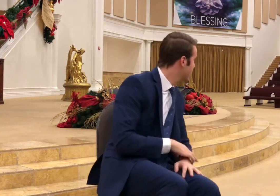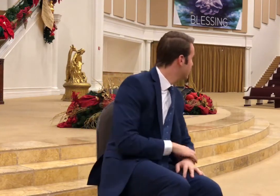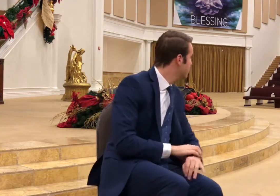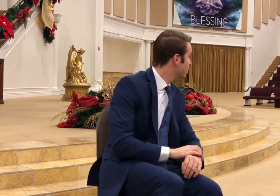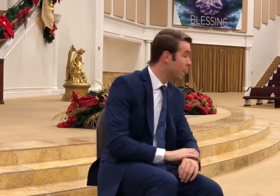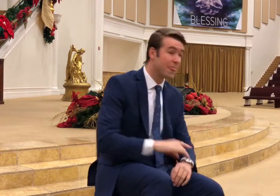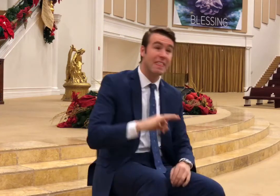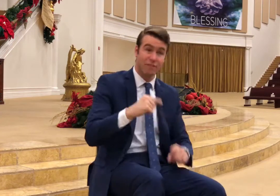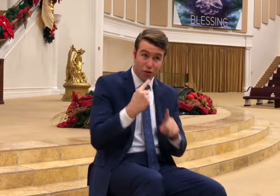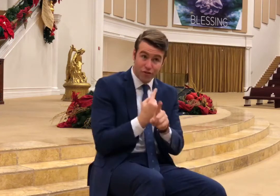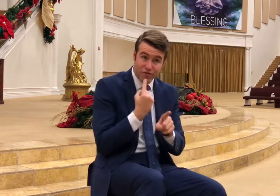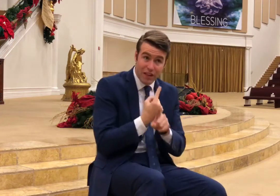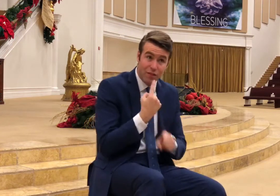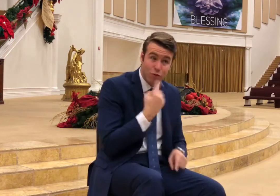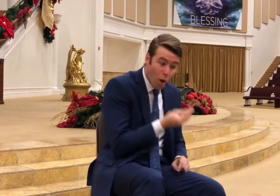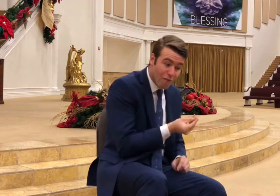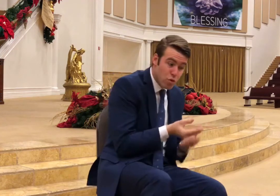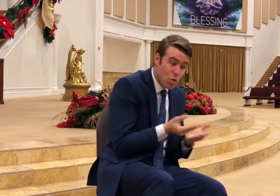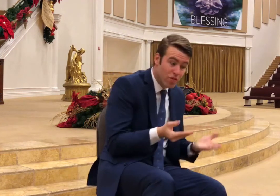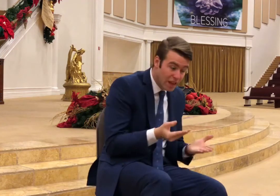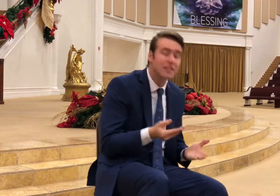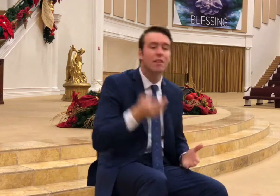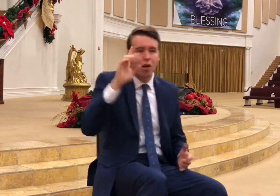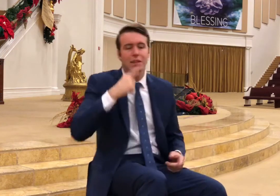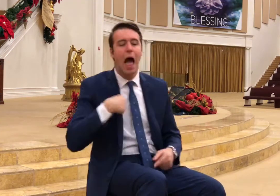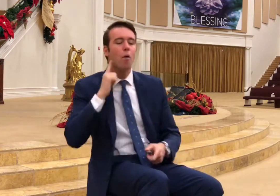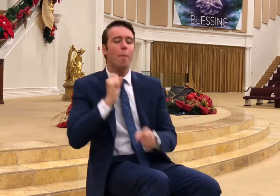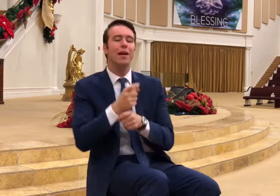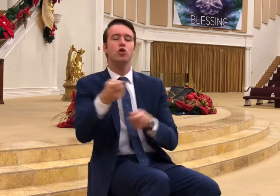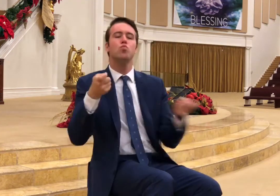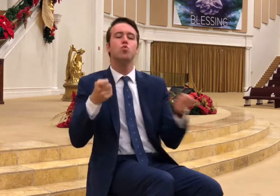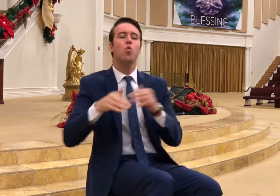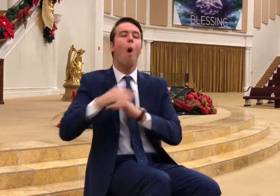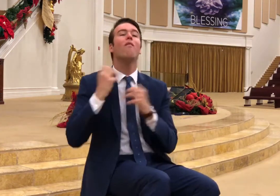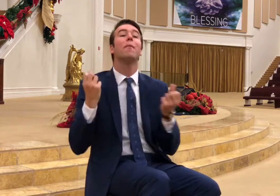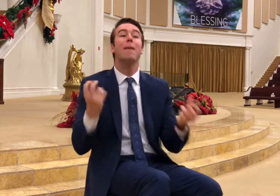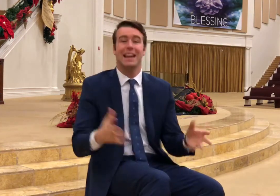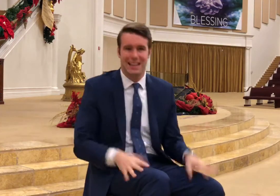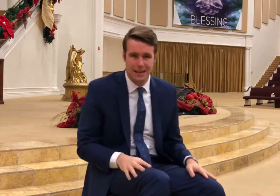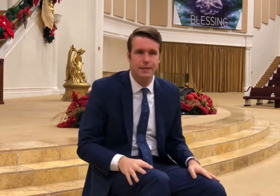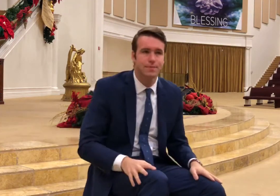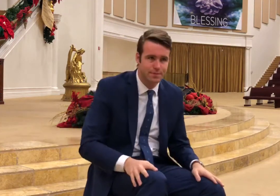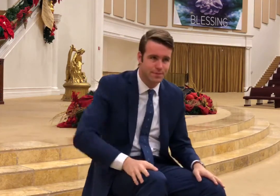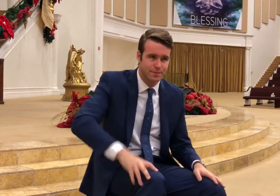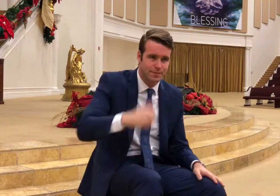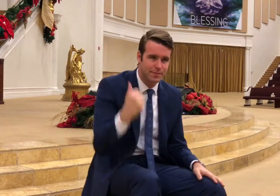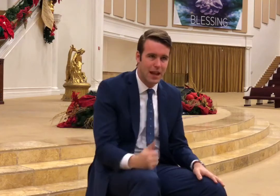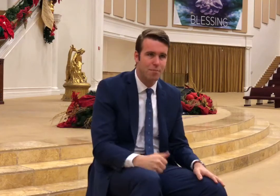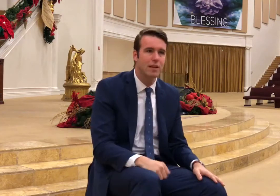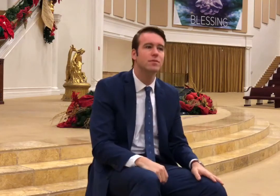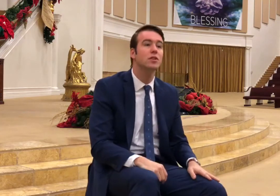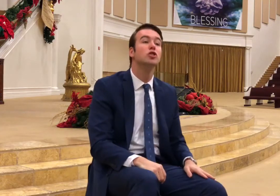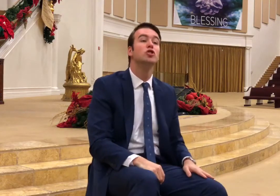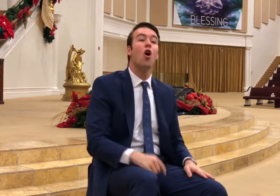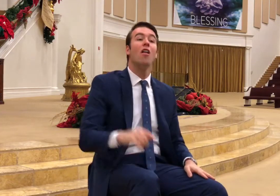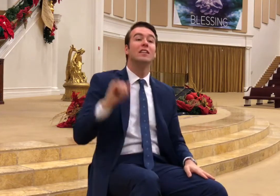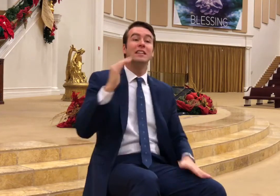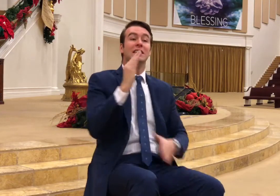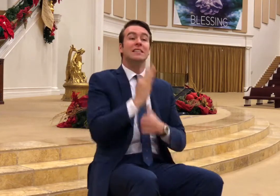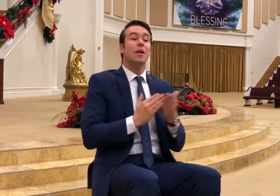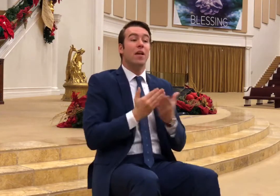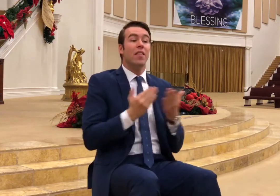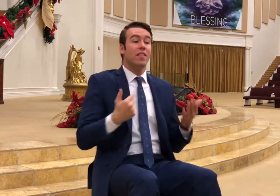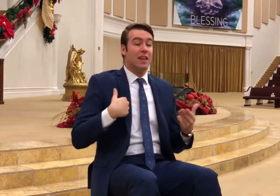If you're faithful over a few things, I'll make you ruler over many. Amen. So these are some of the things that